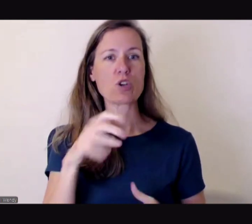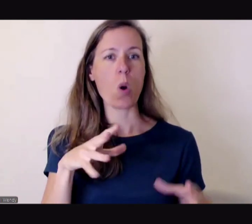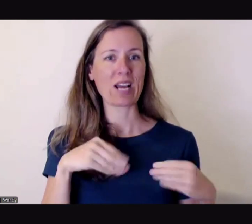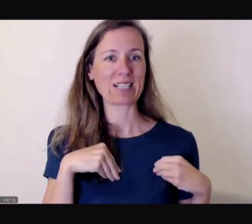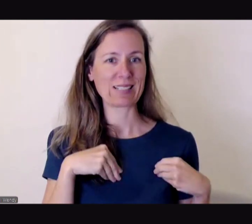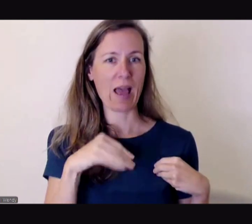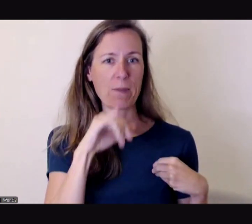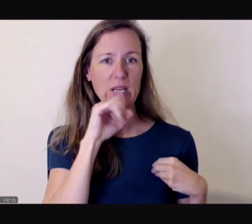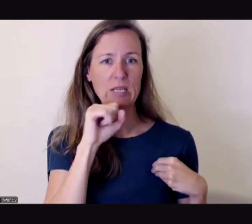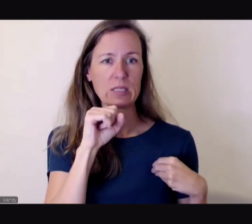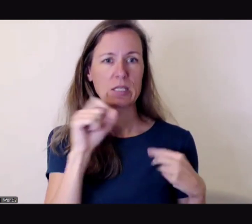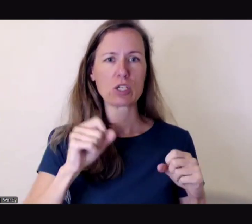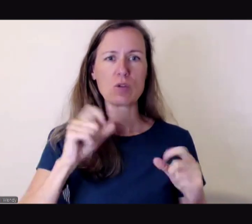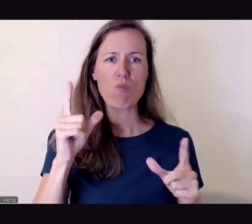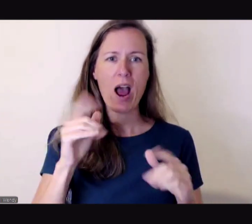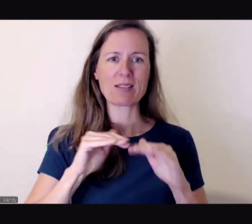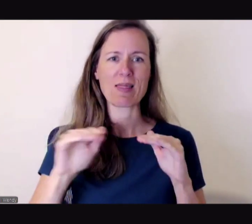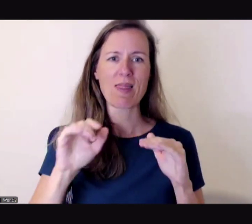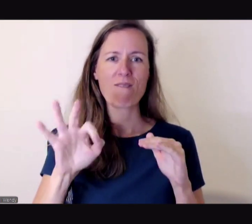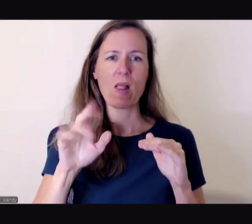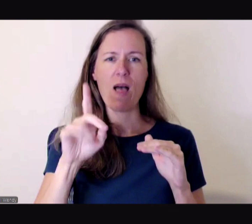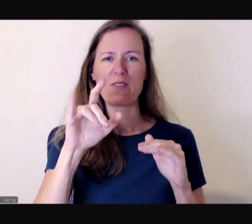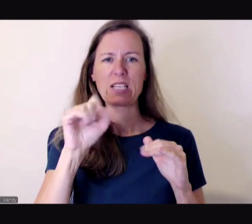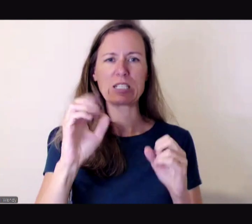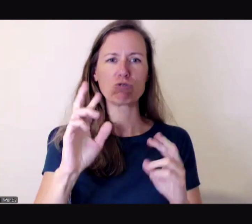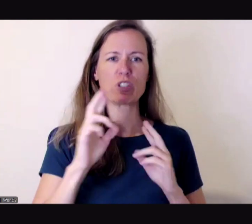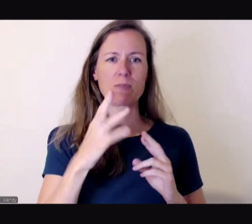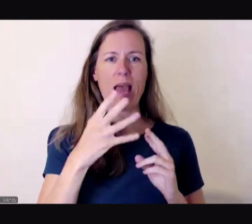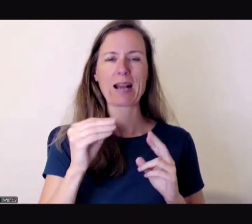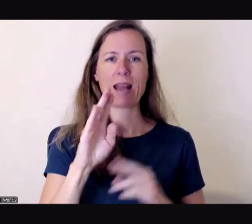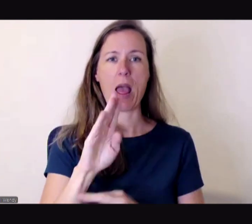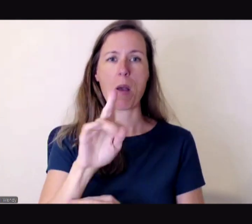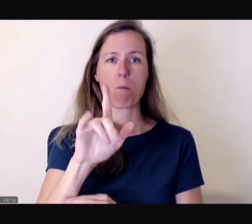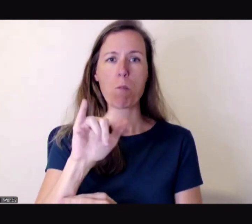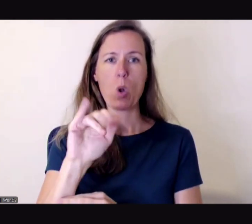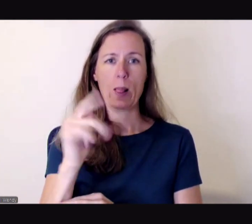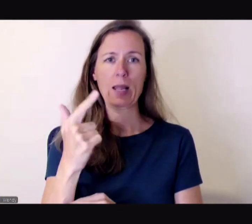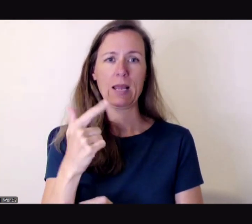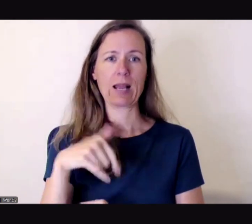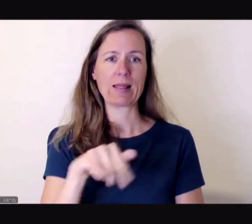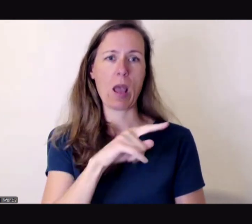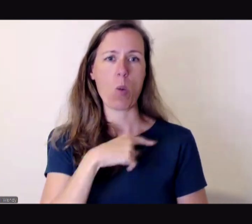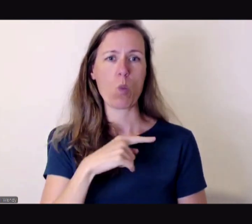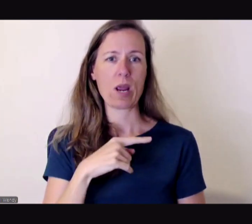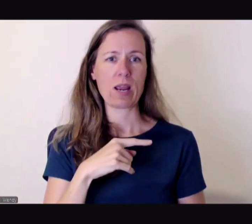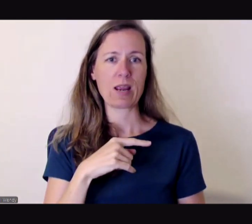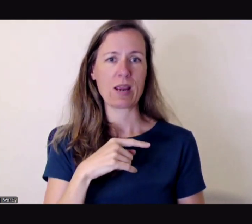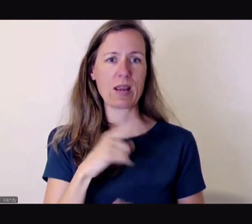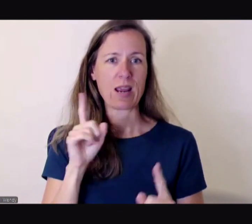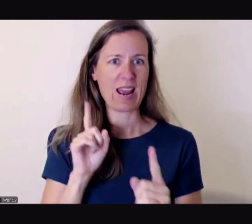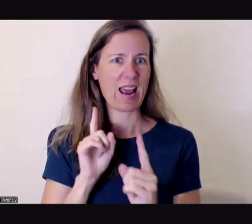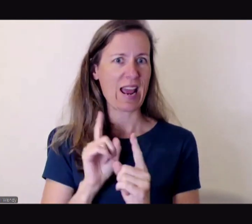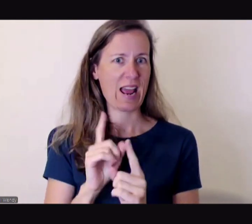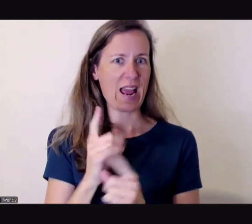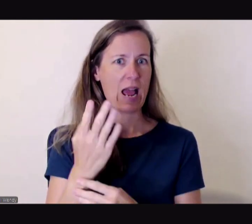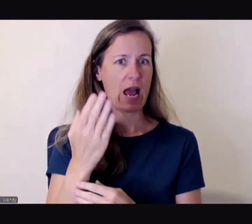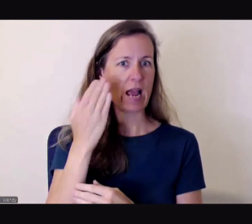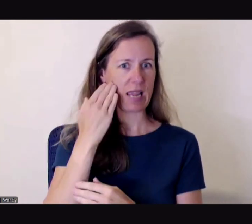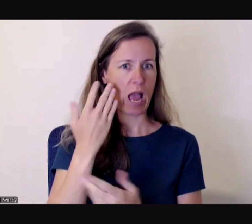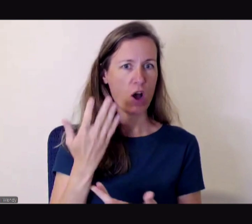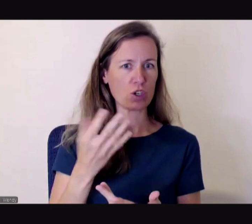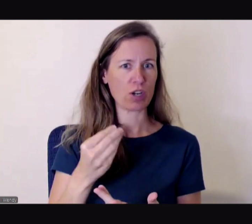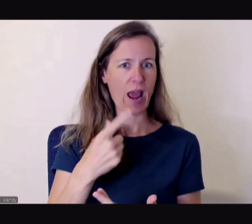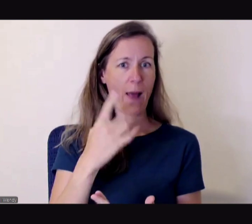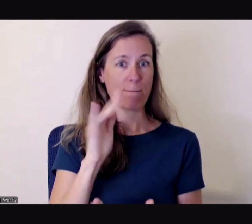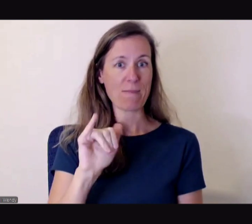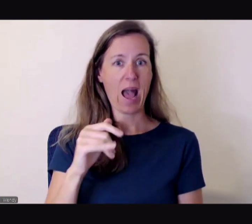disrespect and bullying that we encountered. And by we, I mostly mean me, as I tried to shield the rest of the board from messages that came